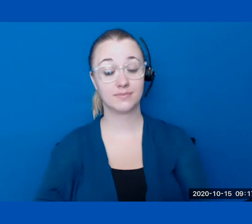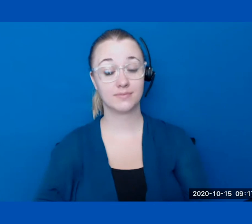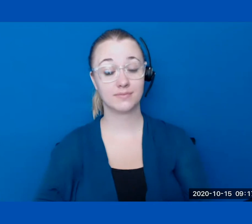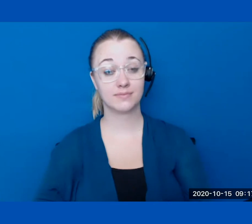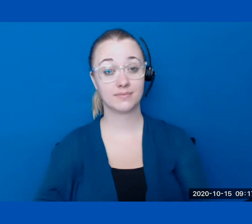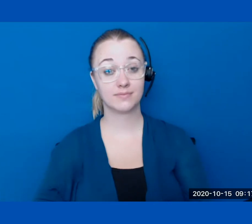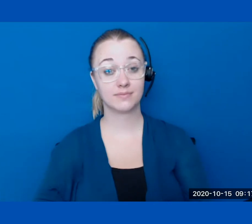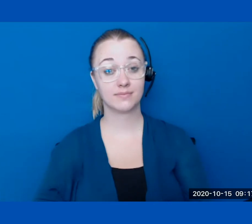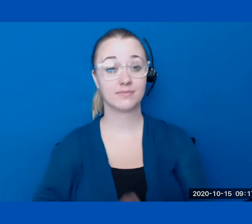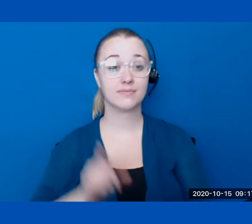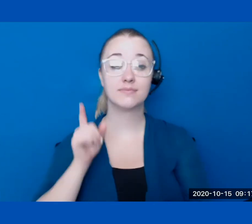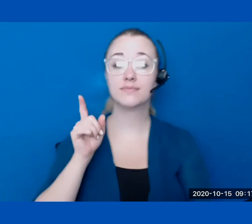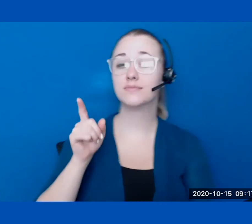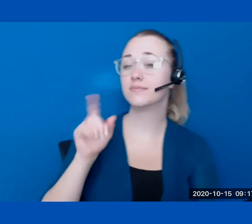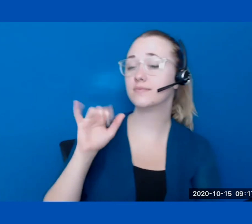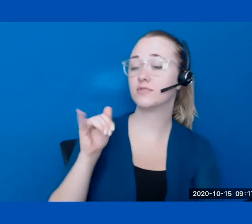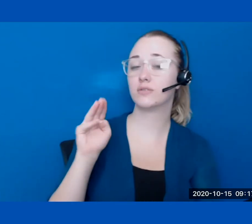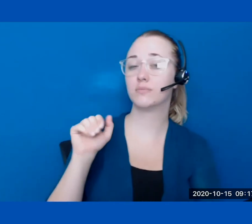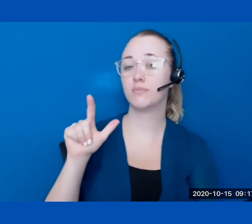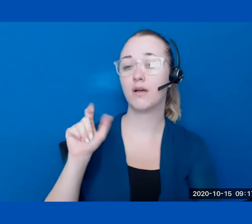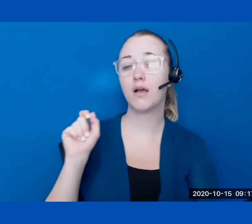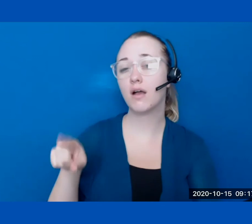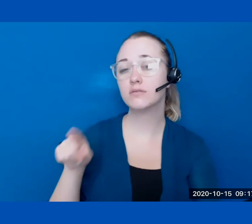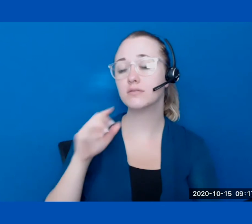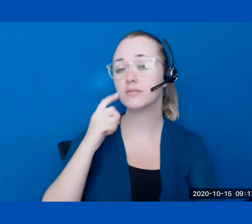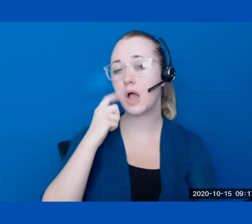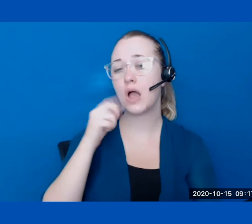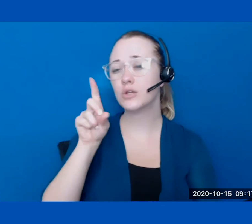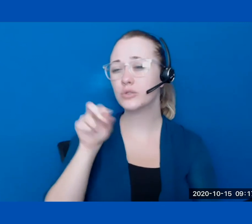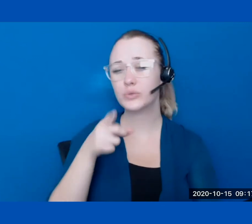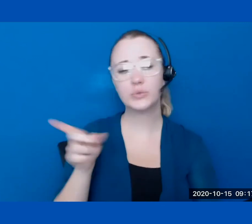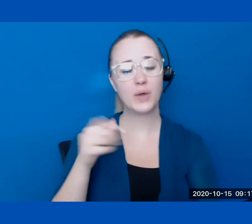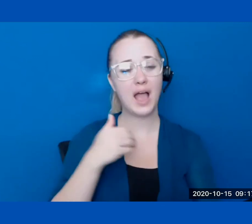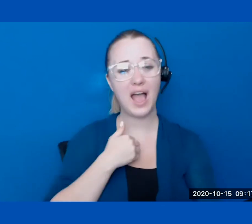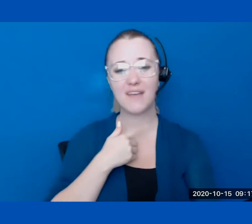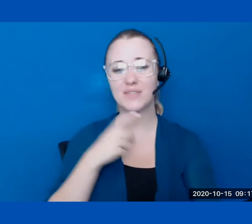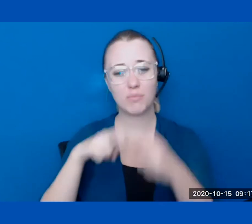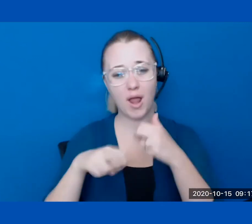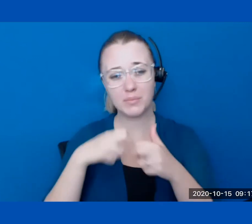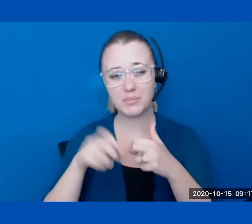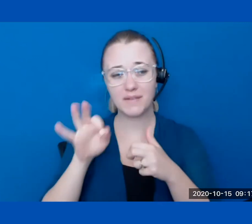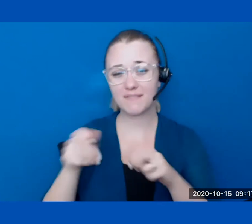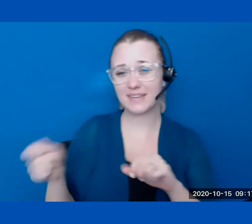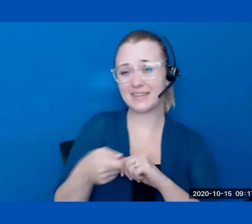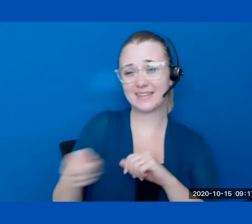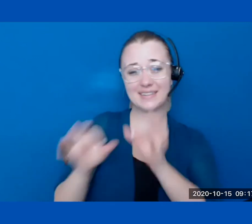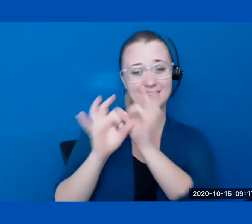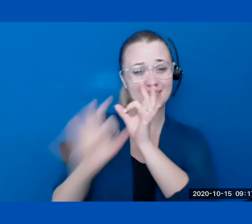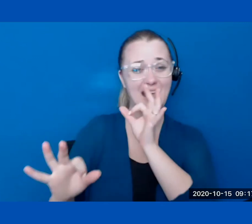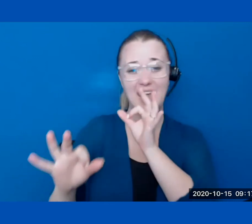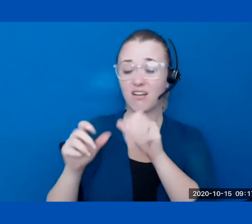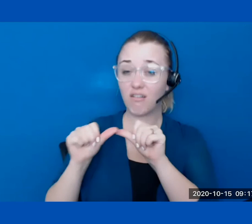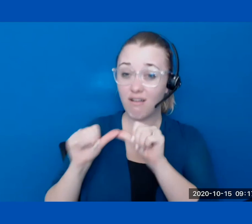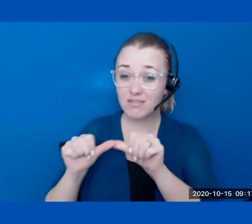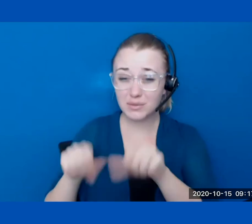Did you guys ever have the problems of like canes constantly breaking on you? Because I Oh know